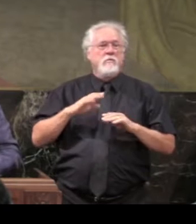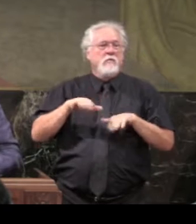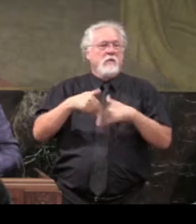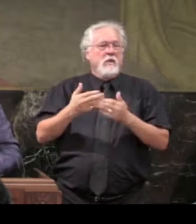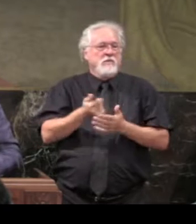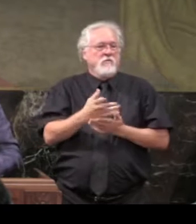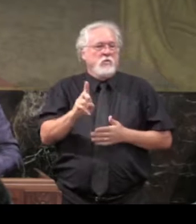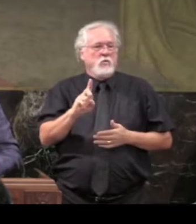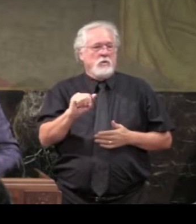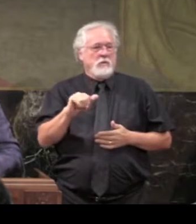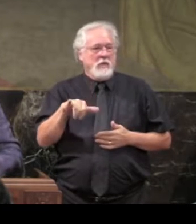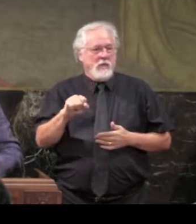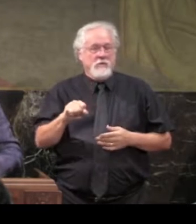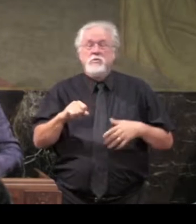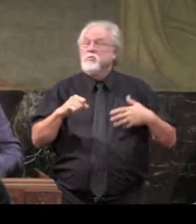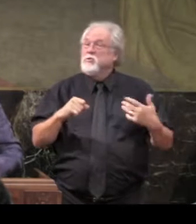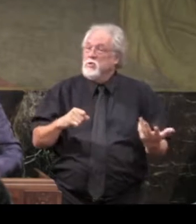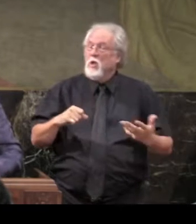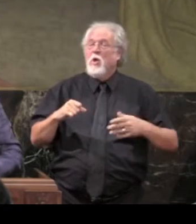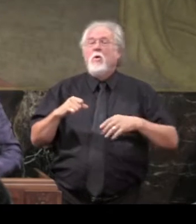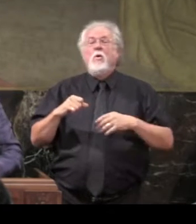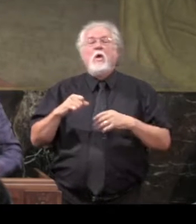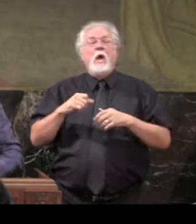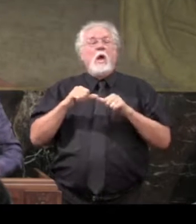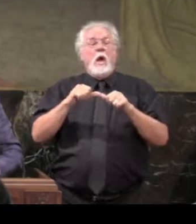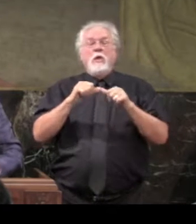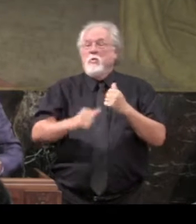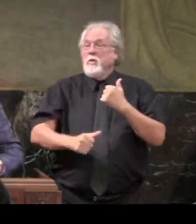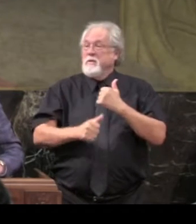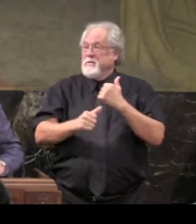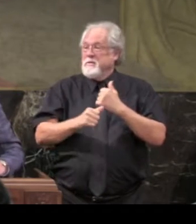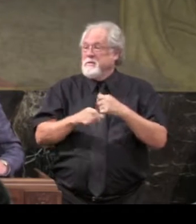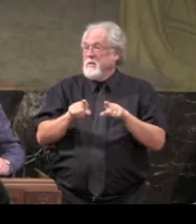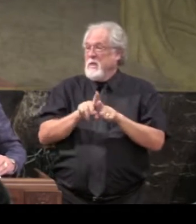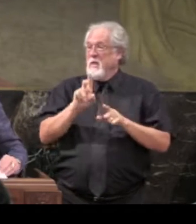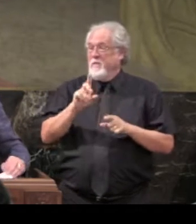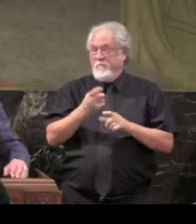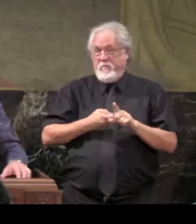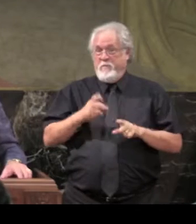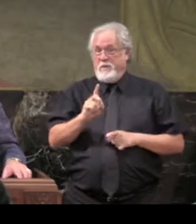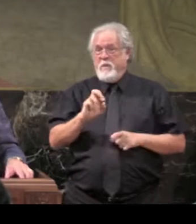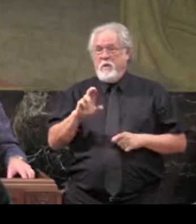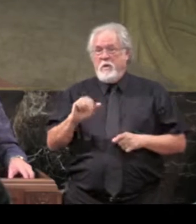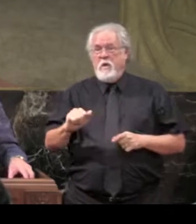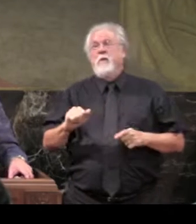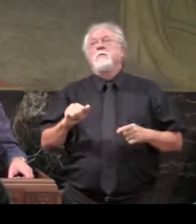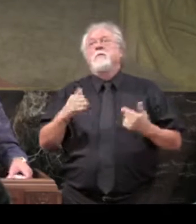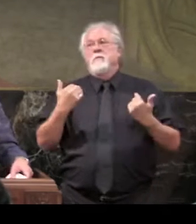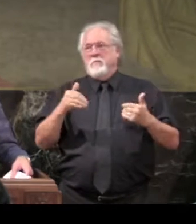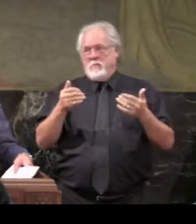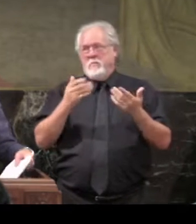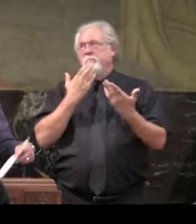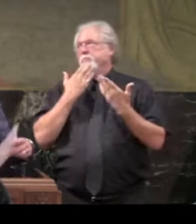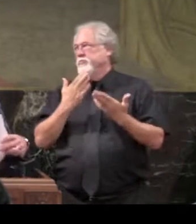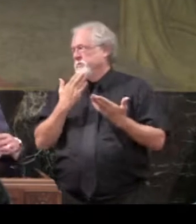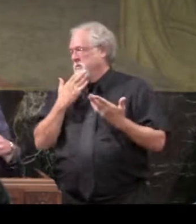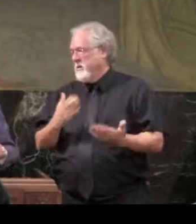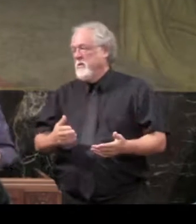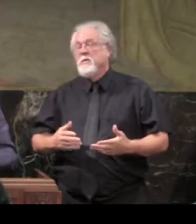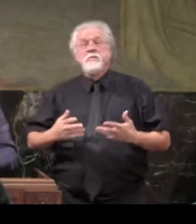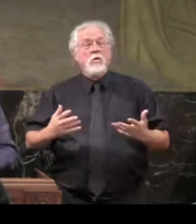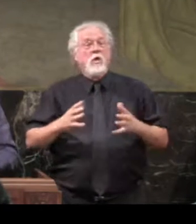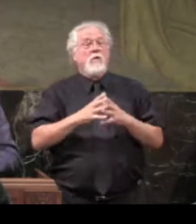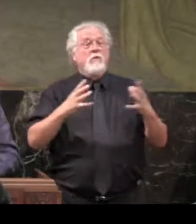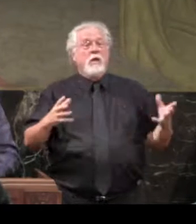days. And the ongoing assistance from important organizations such as the DRA is very much appreciated. So we've